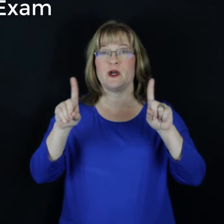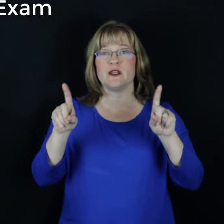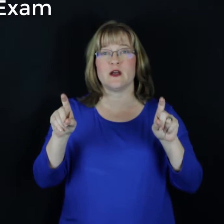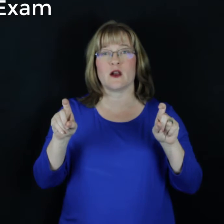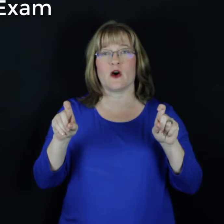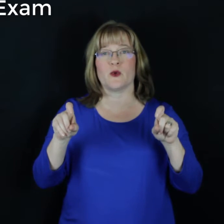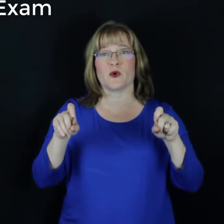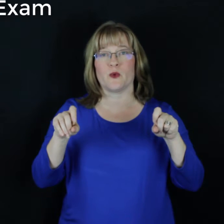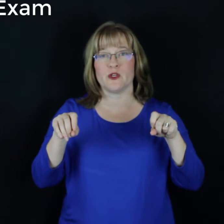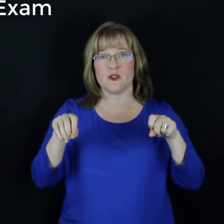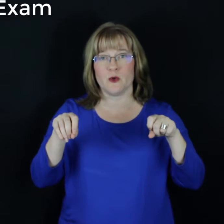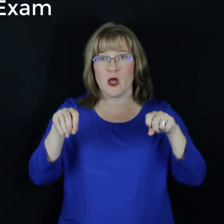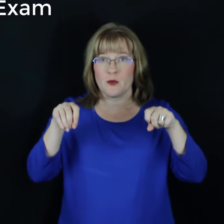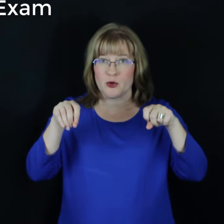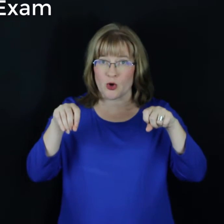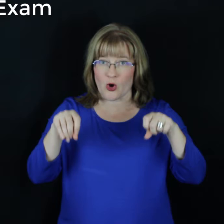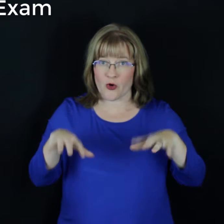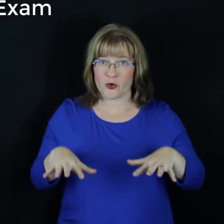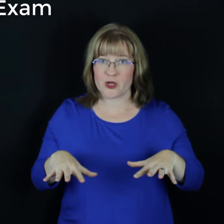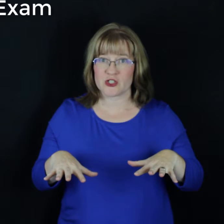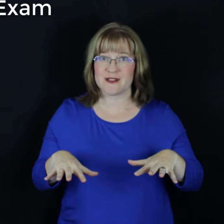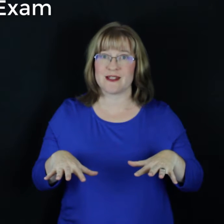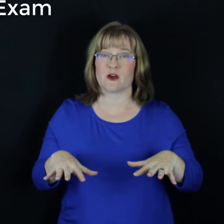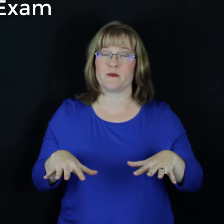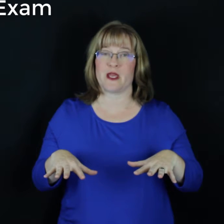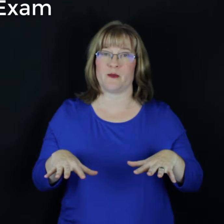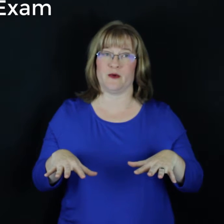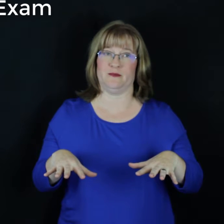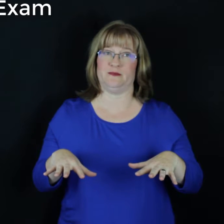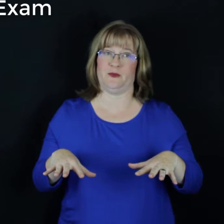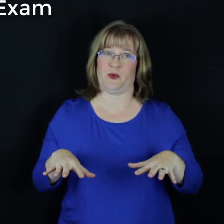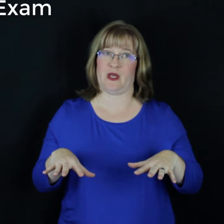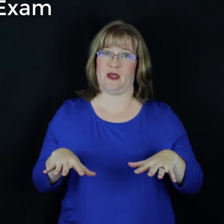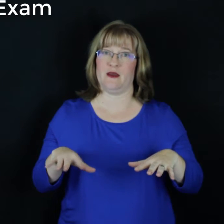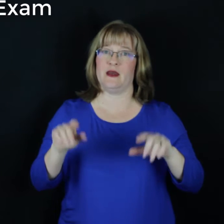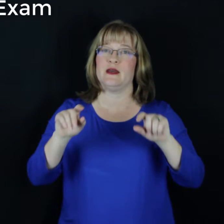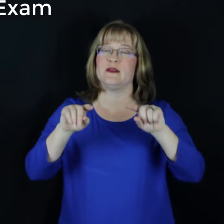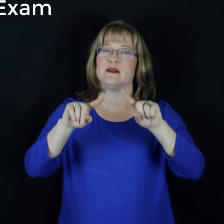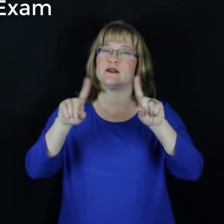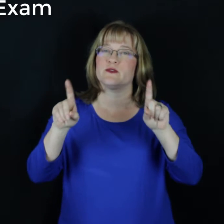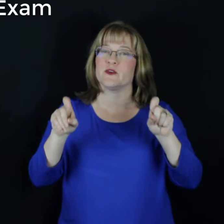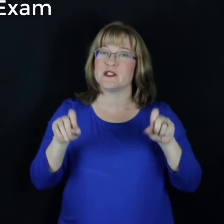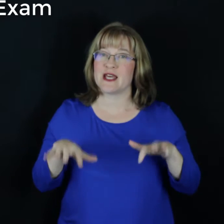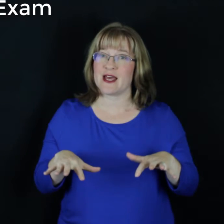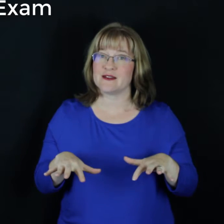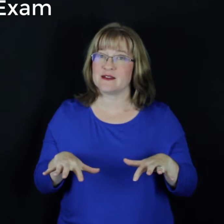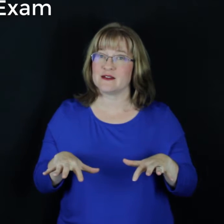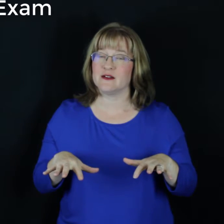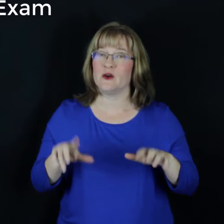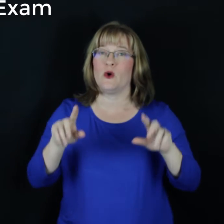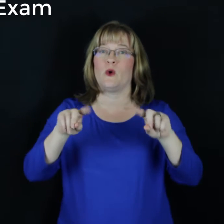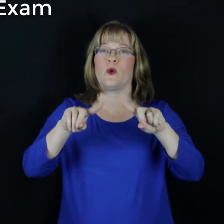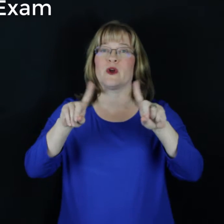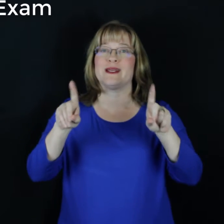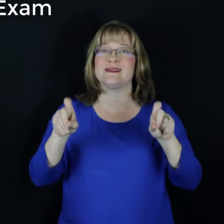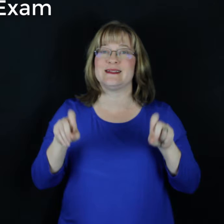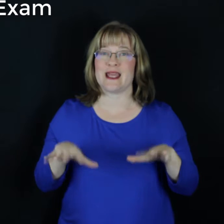putting the dot on, we're going to put all the questions down on paper. Okay? This is for test or